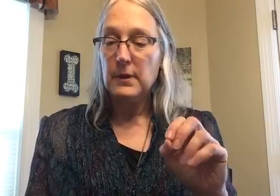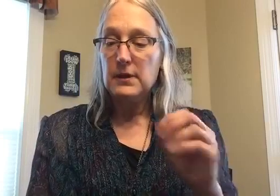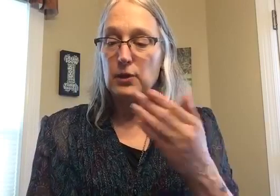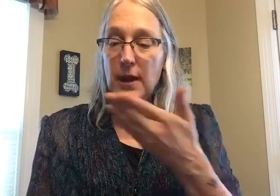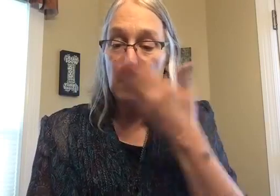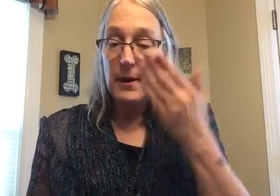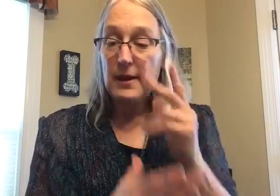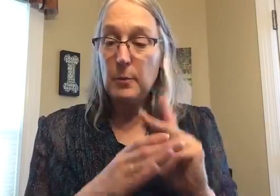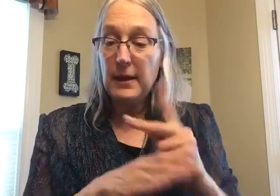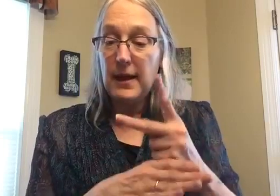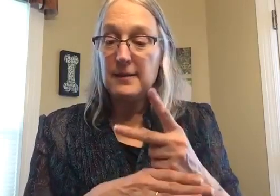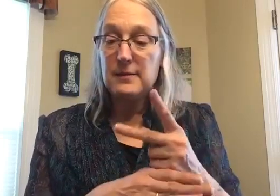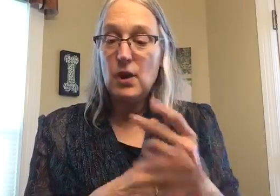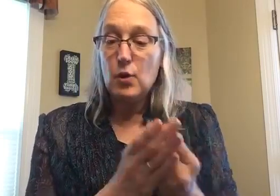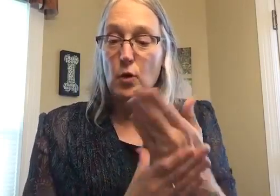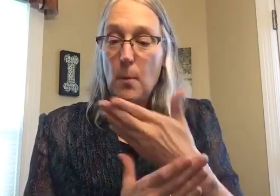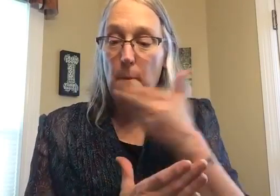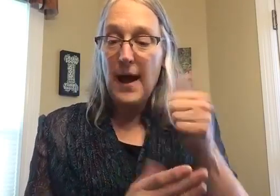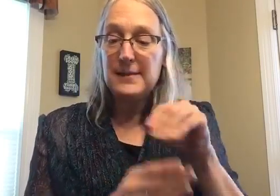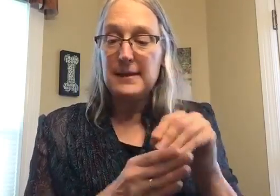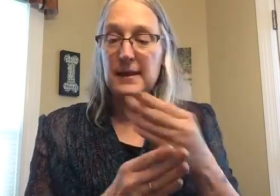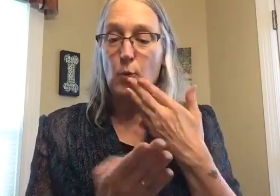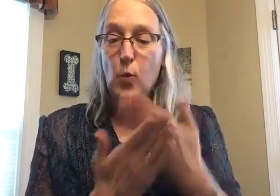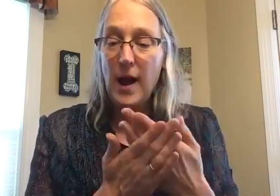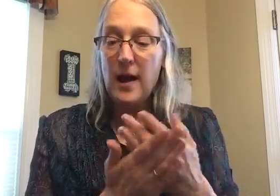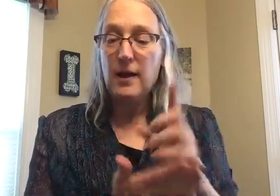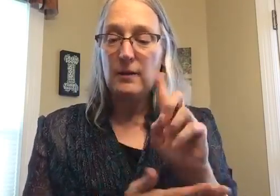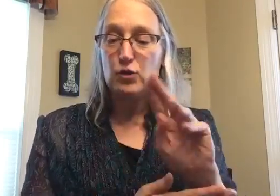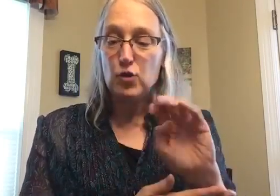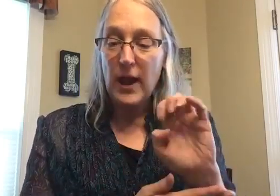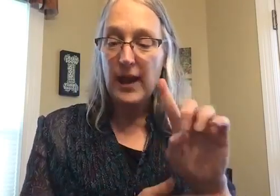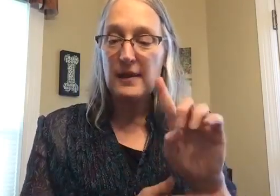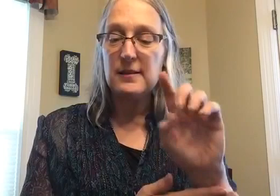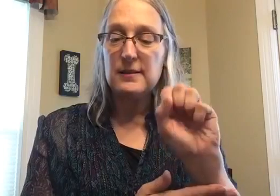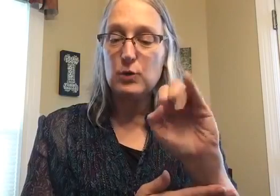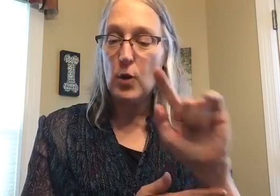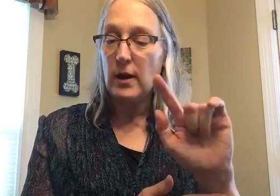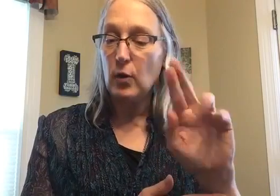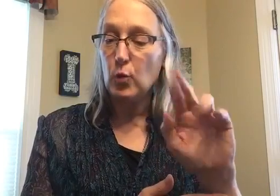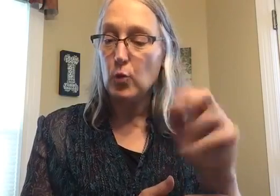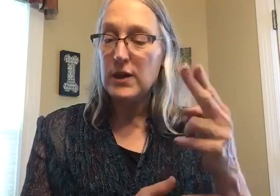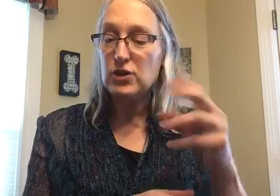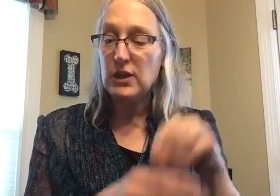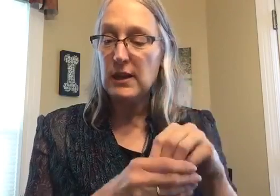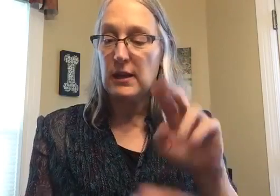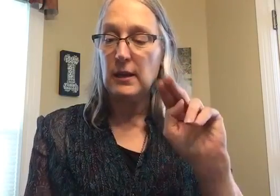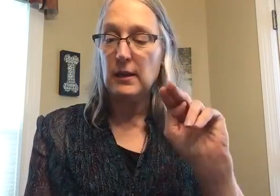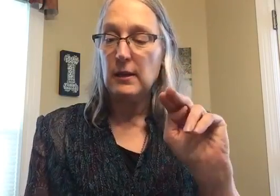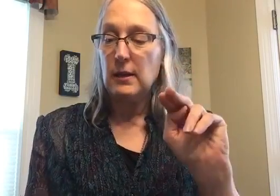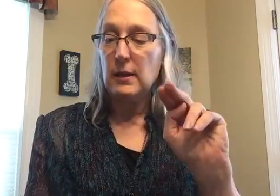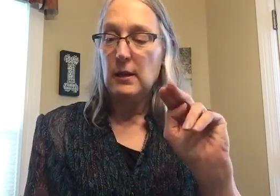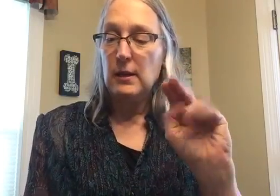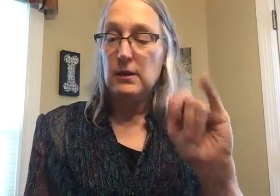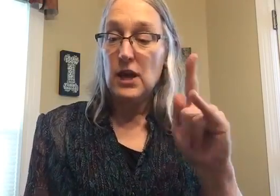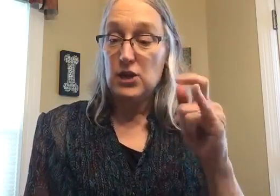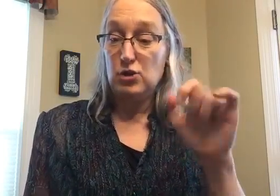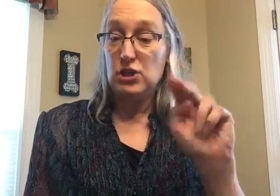So aromatic plants grow best in a well-drained soil, rich in